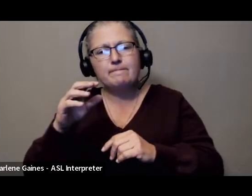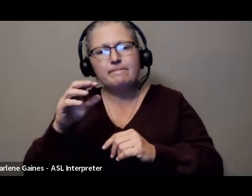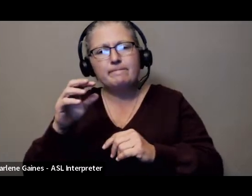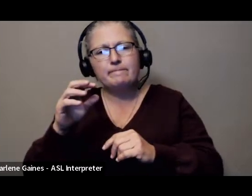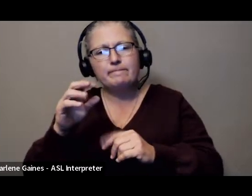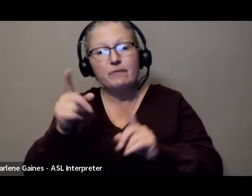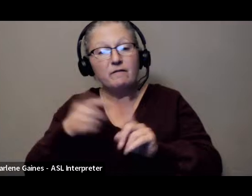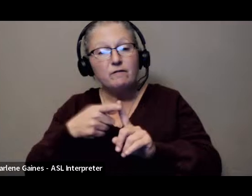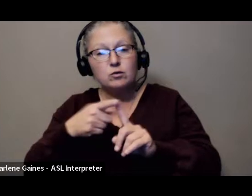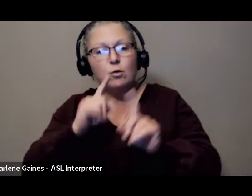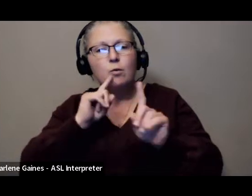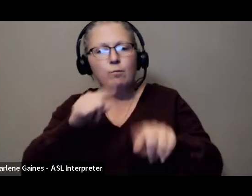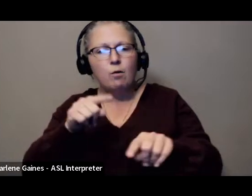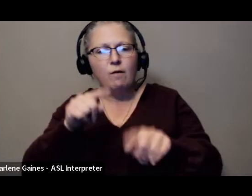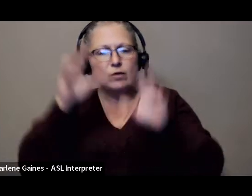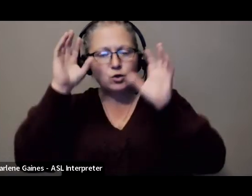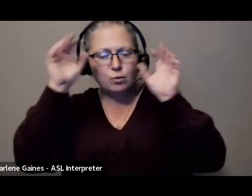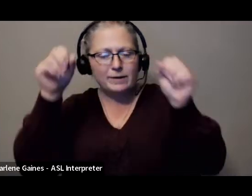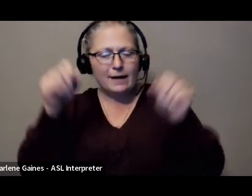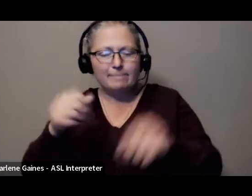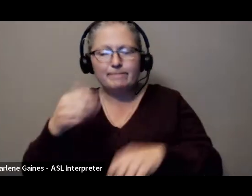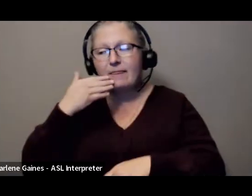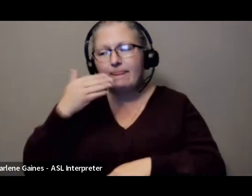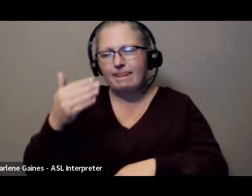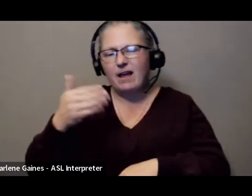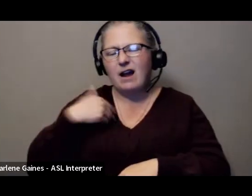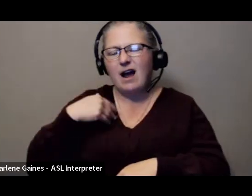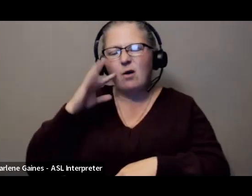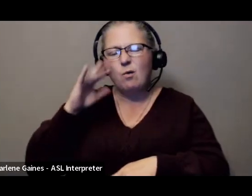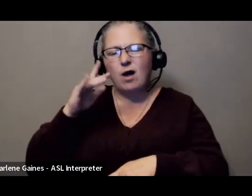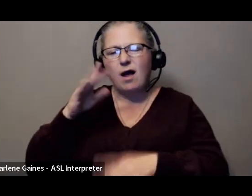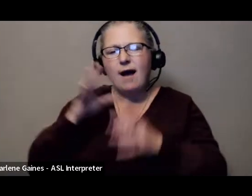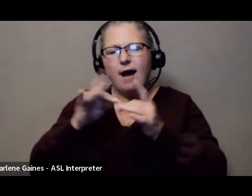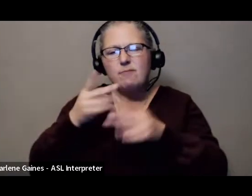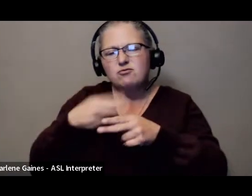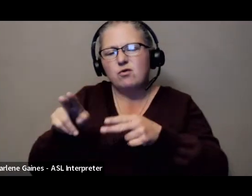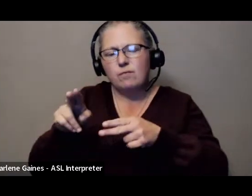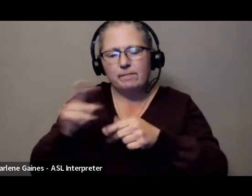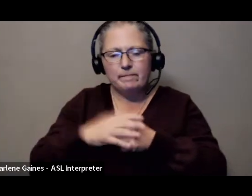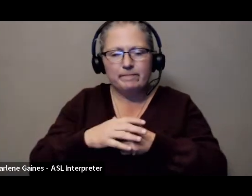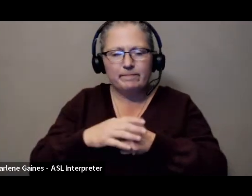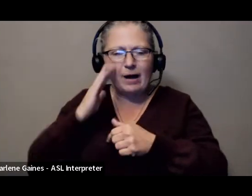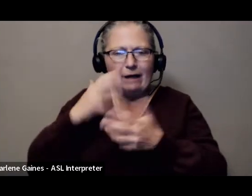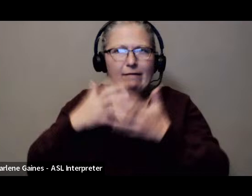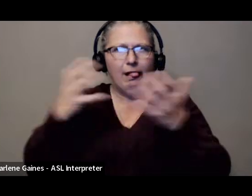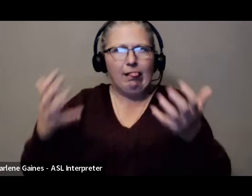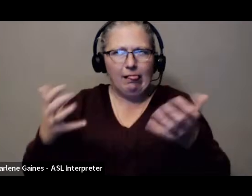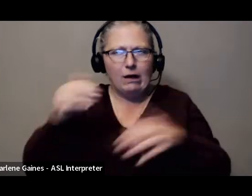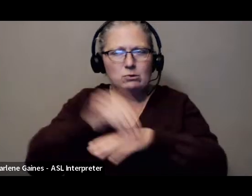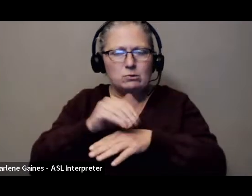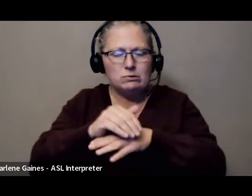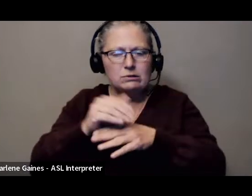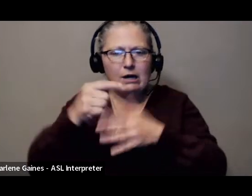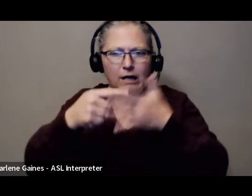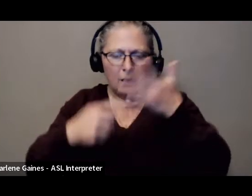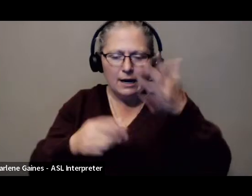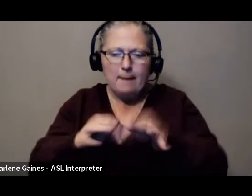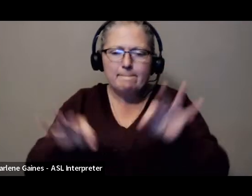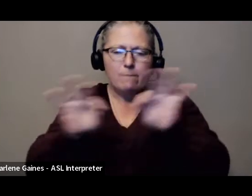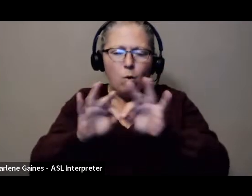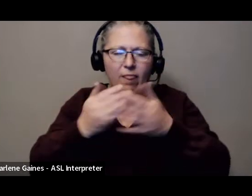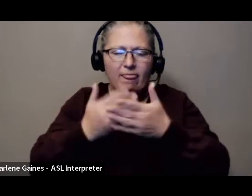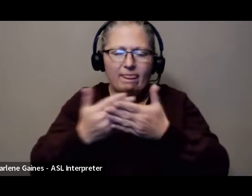So the first one is the report of our superintendent. Thank you very much. I'll keep my comments brief. I know we have a lot to cover this evening and a lot of important